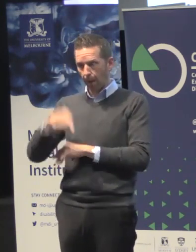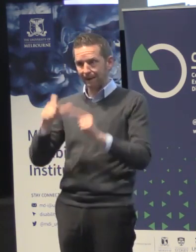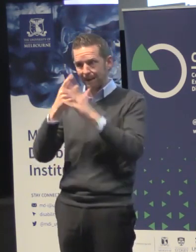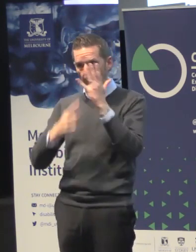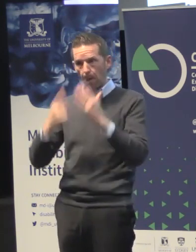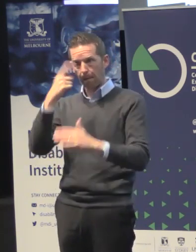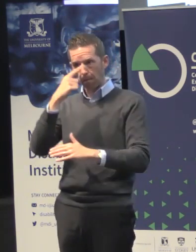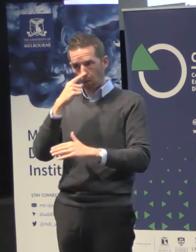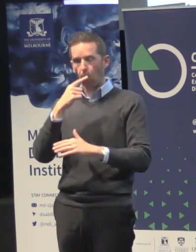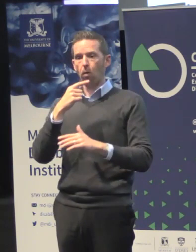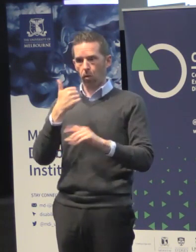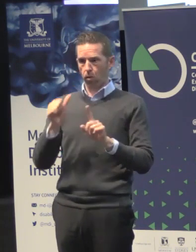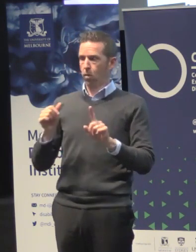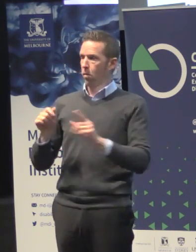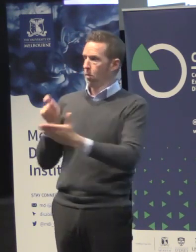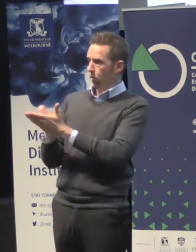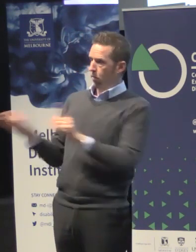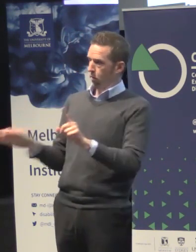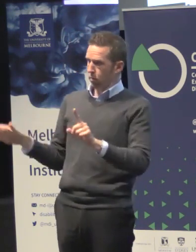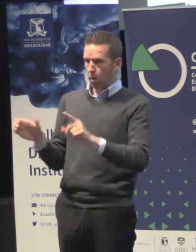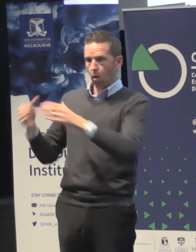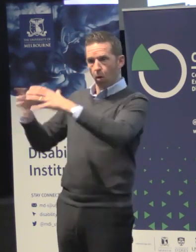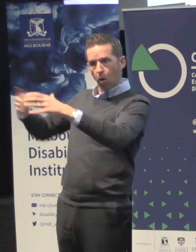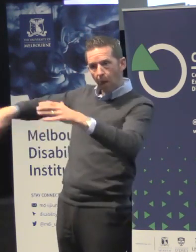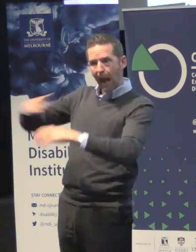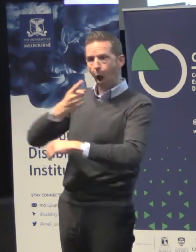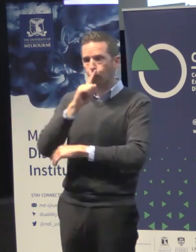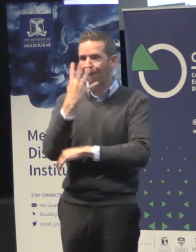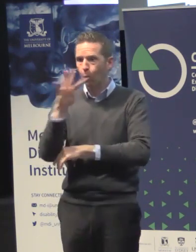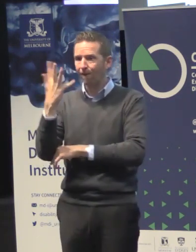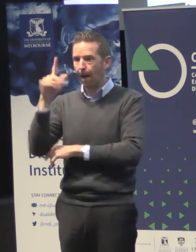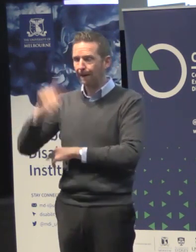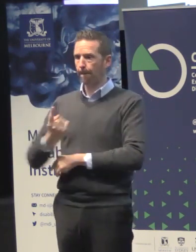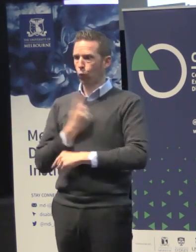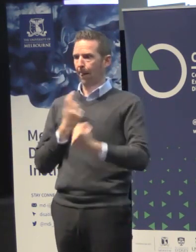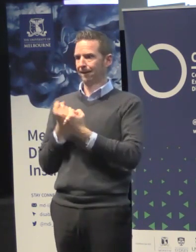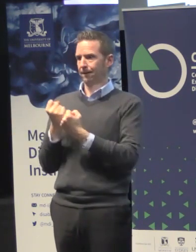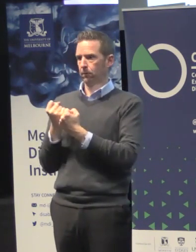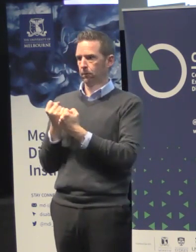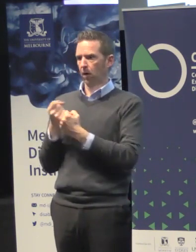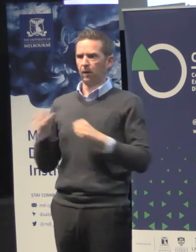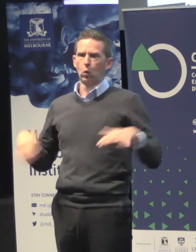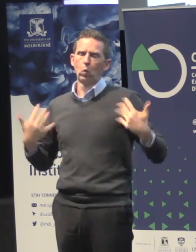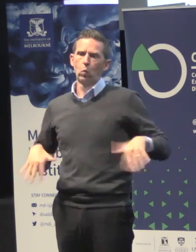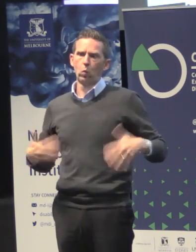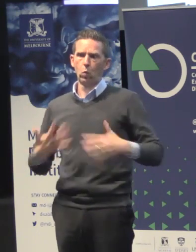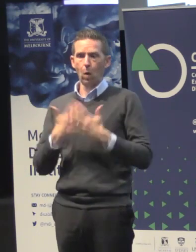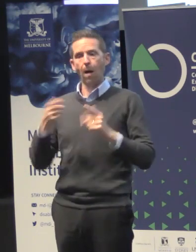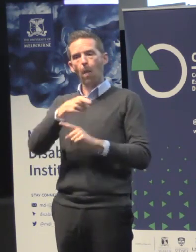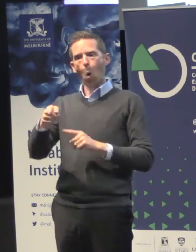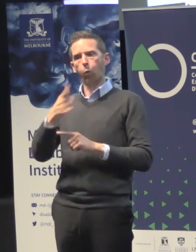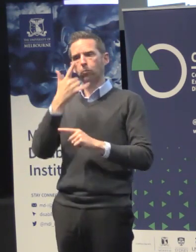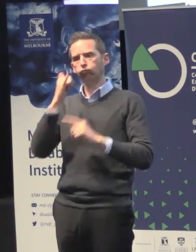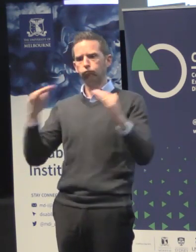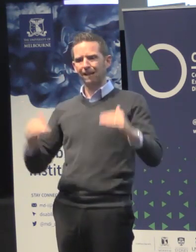are directly employing 145,000 personal assistants. So it's very significant. These are the most impaired disabled